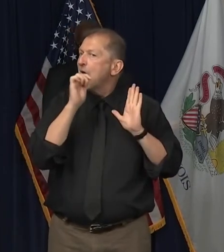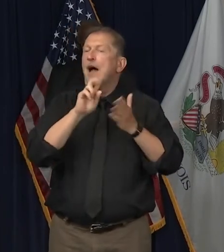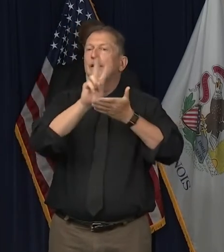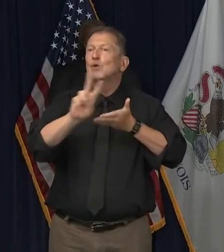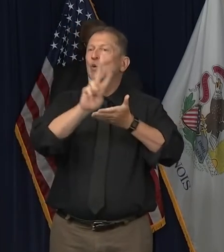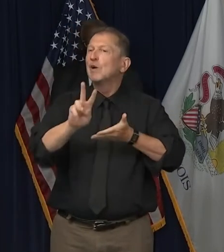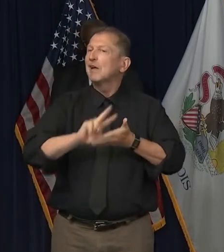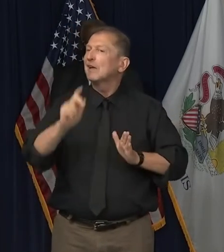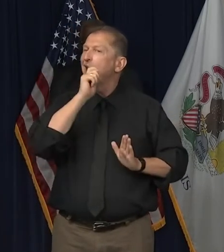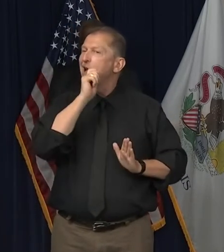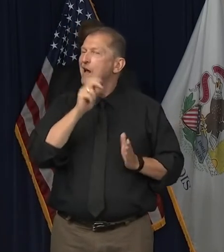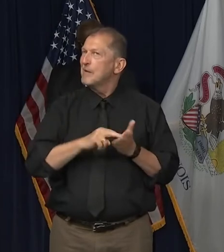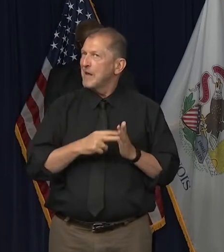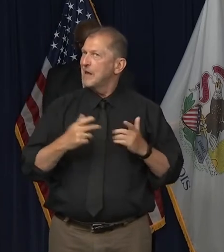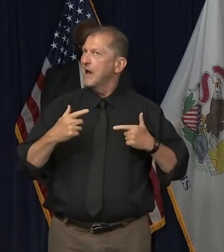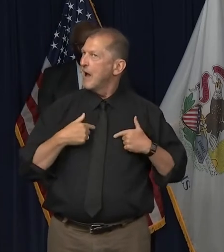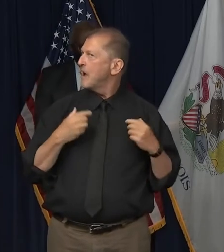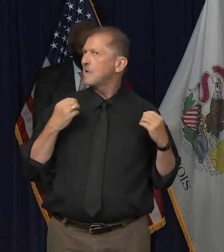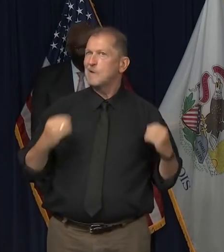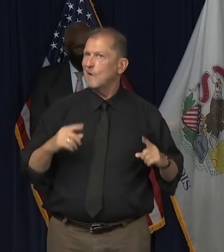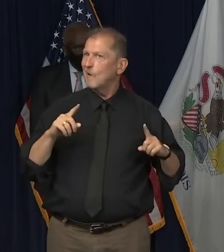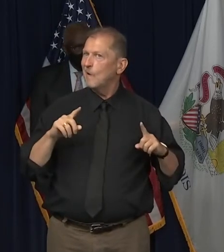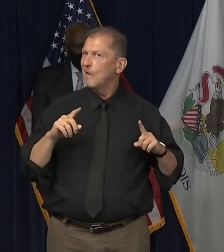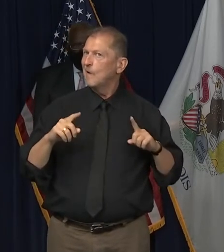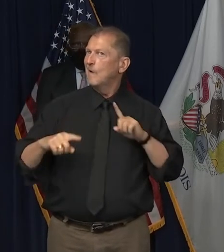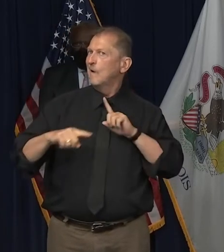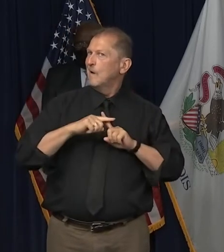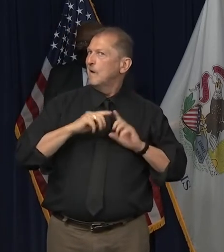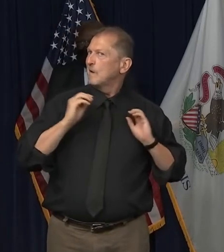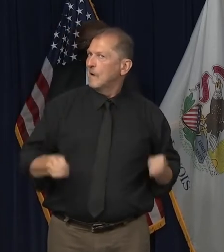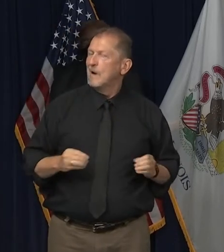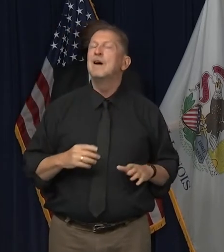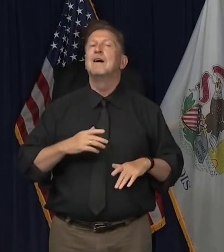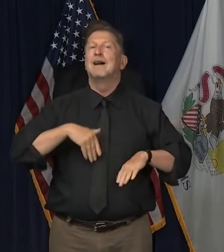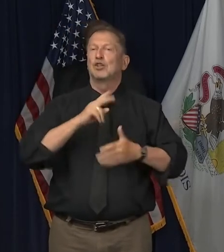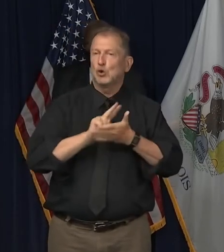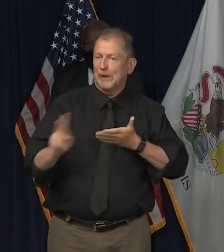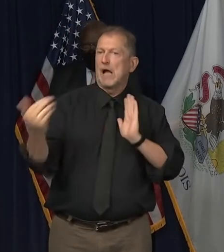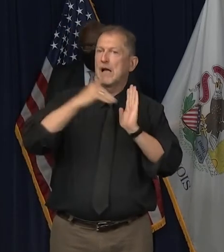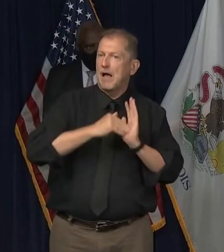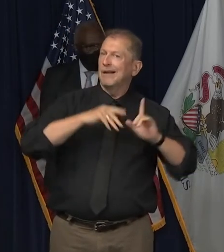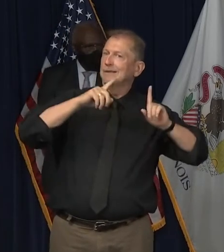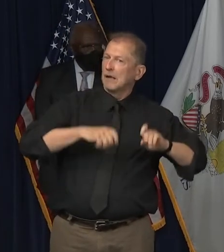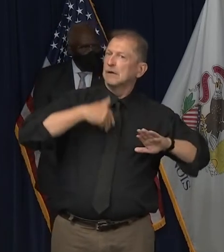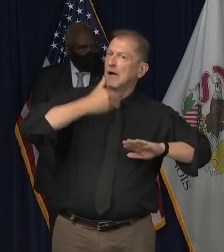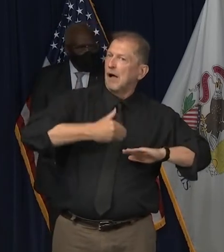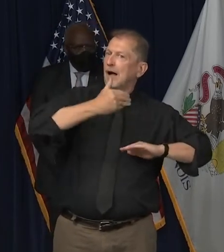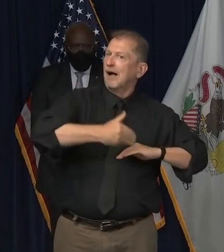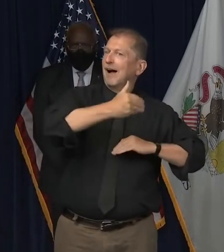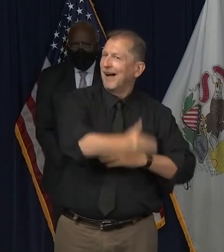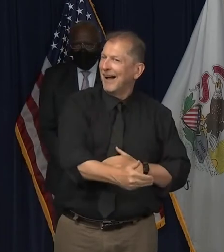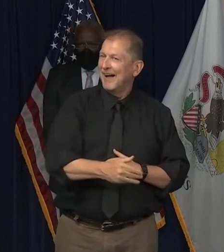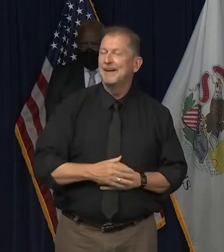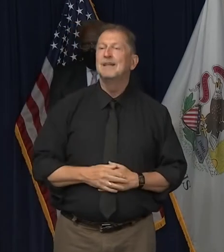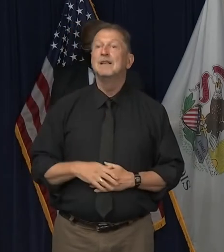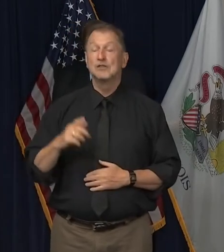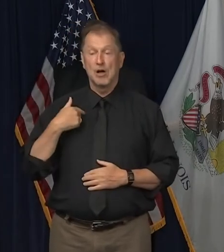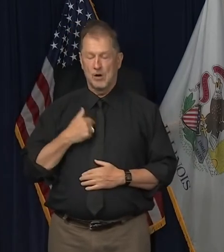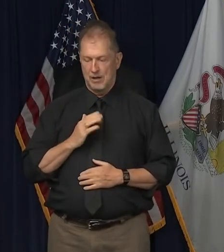tests to control the spread of the virus. And thanks to the FDA's approval of our saliva-based testing, we can now turbocharge these